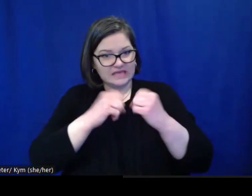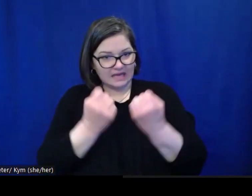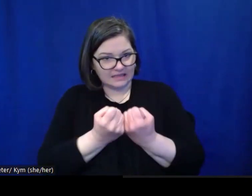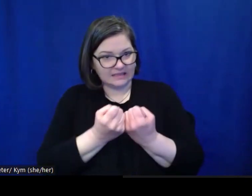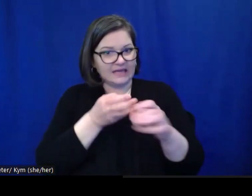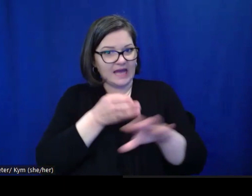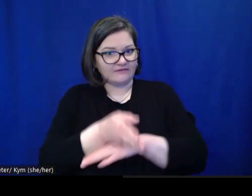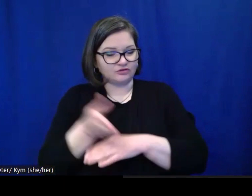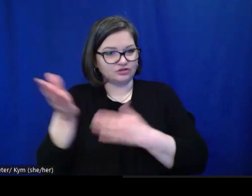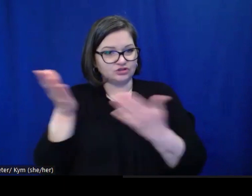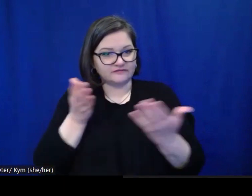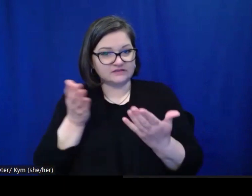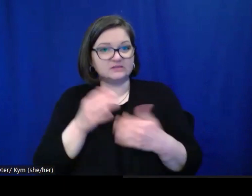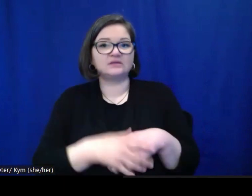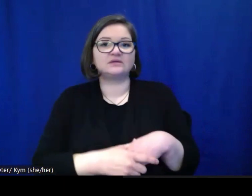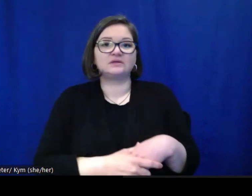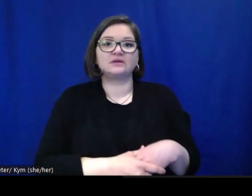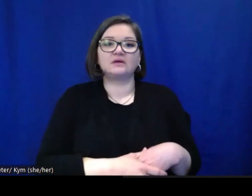and